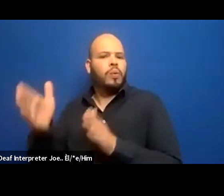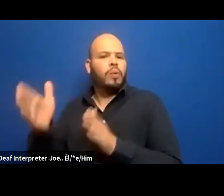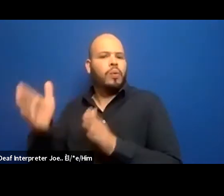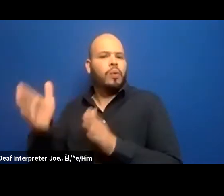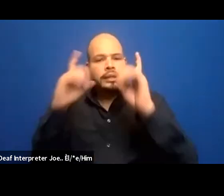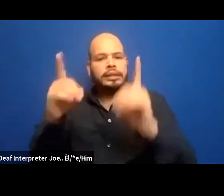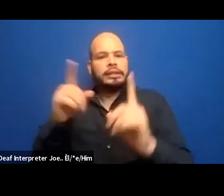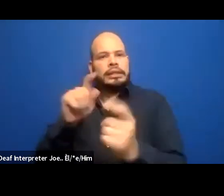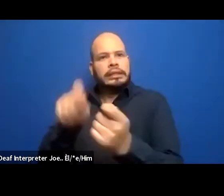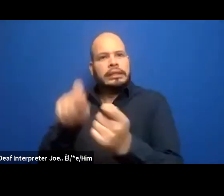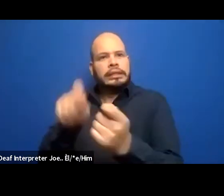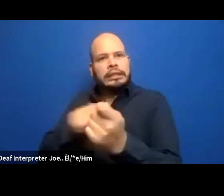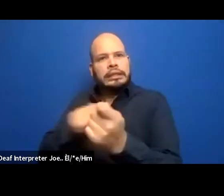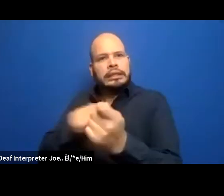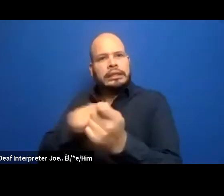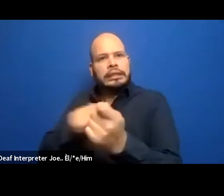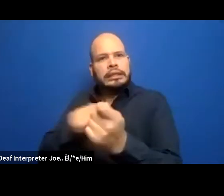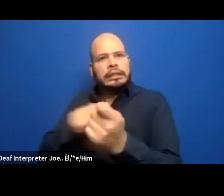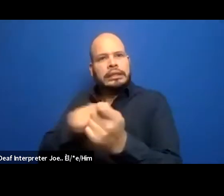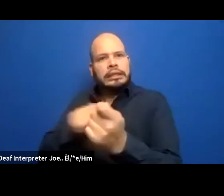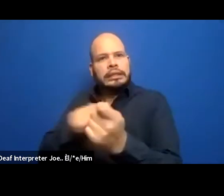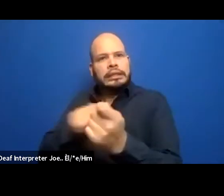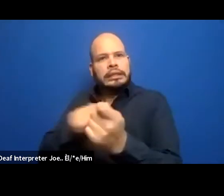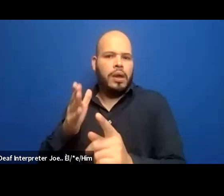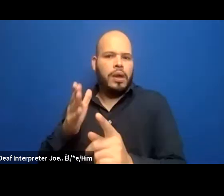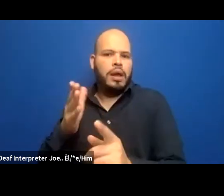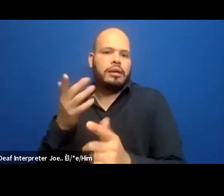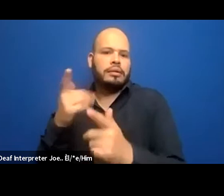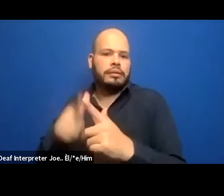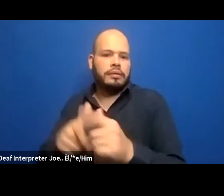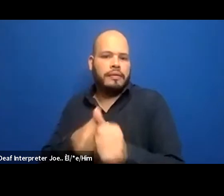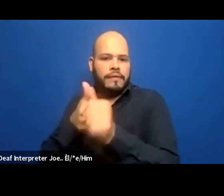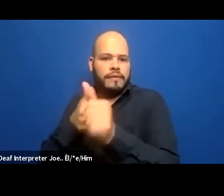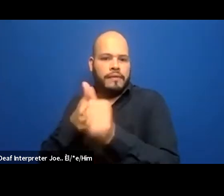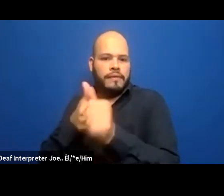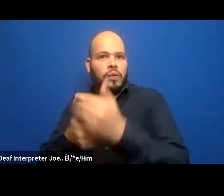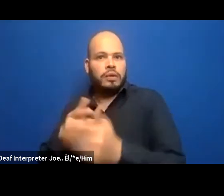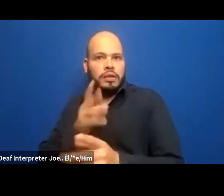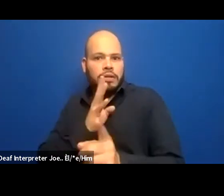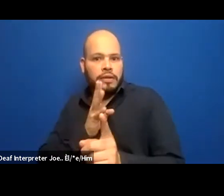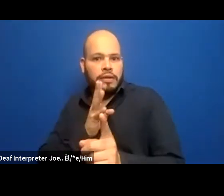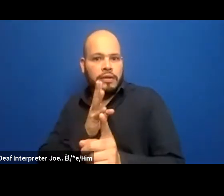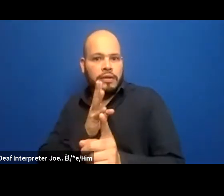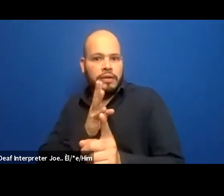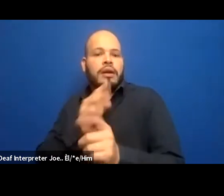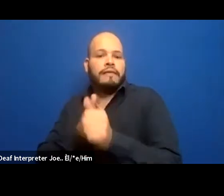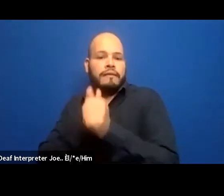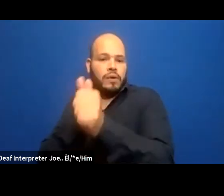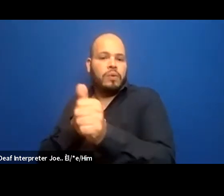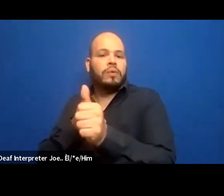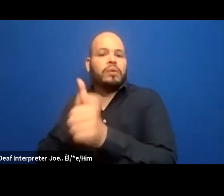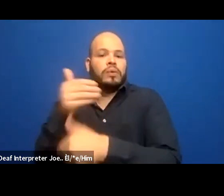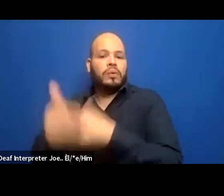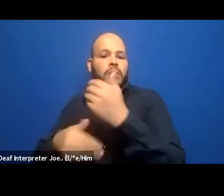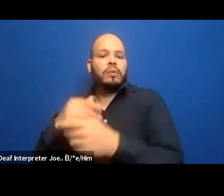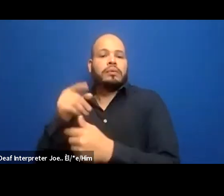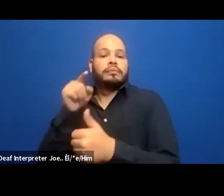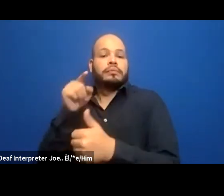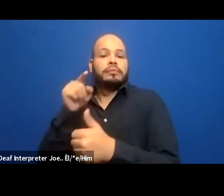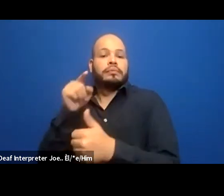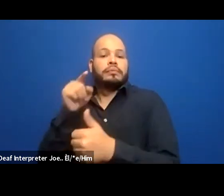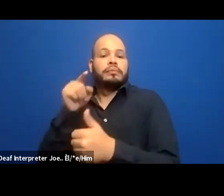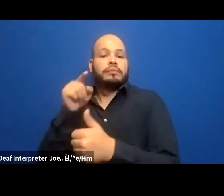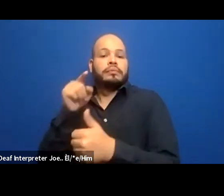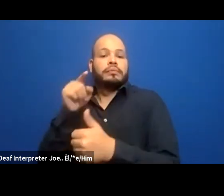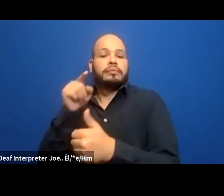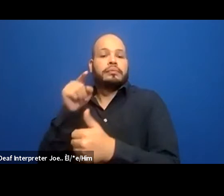cool. Caleb, Anne, Alex, and then Ja'Kayla. And for our listeners, I'm gonna go ahead and put a link to our